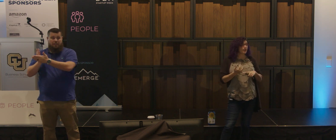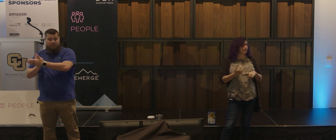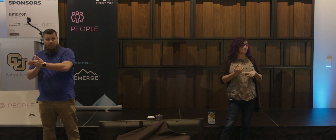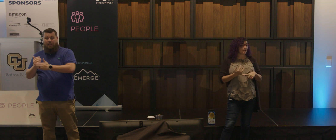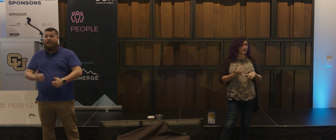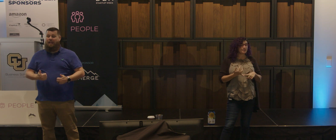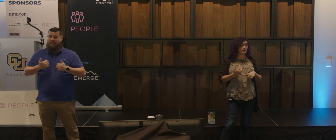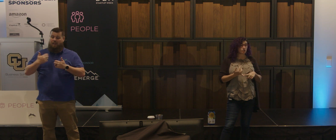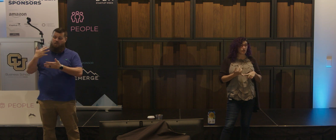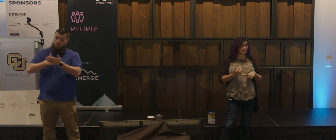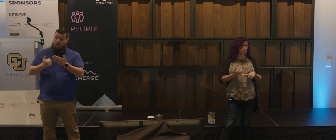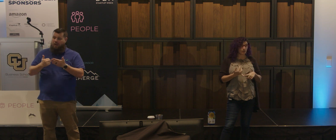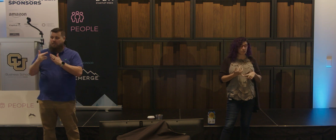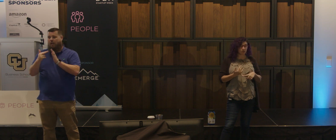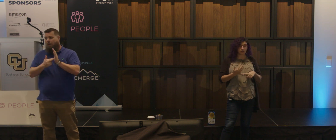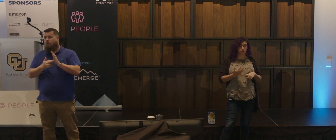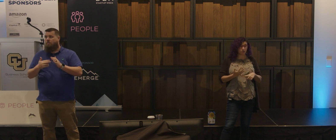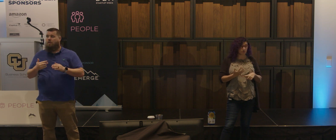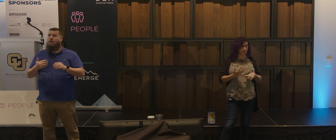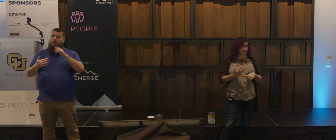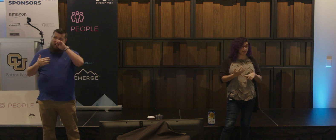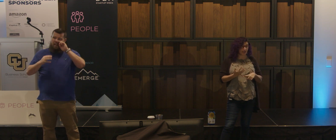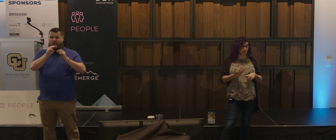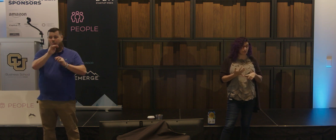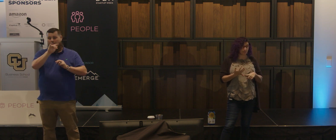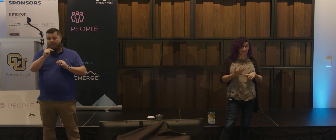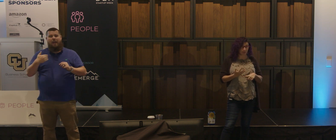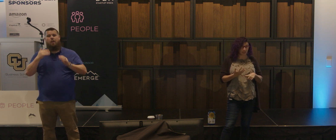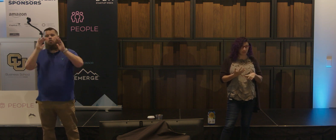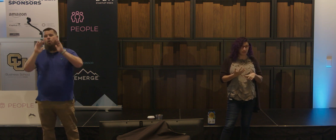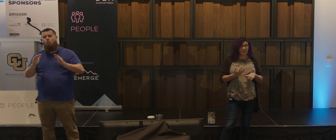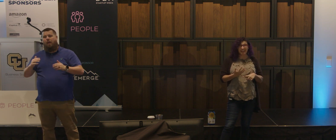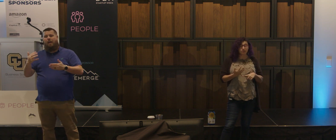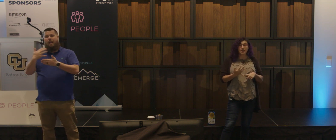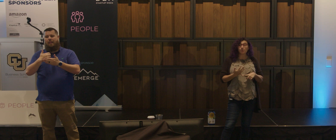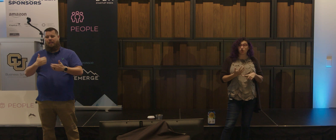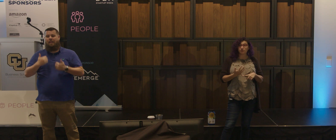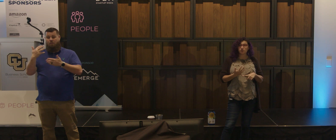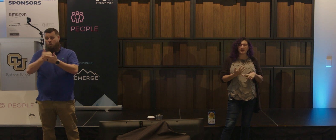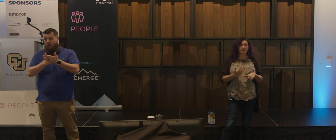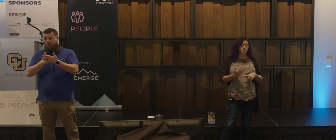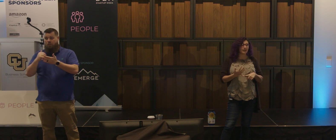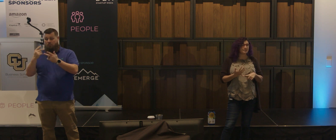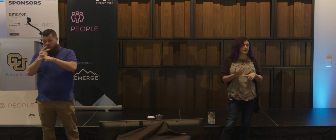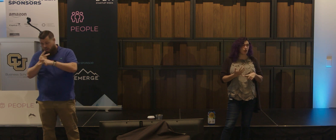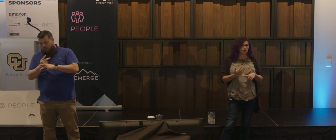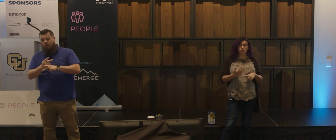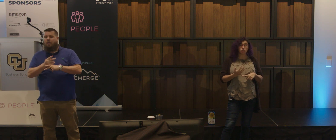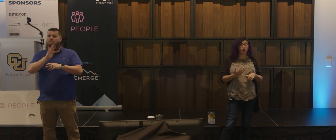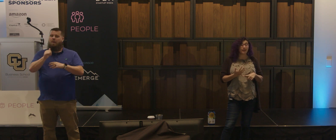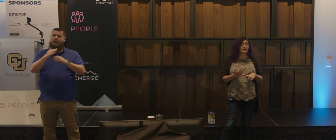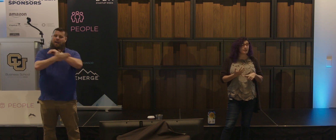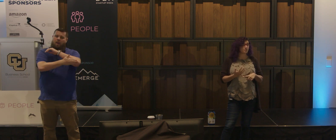living wage guidelines. MIT has a great living wage calculator. It's broken down by county. It's not perfect, but it gives you an idea